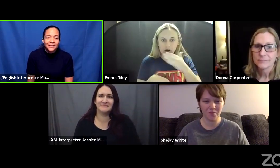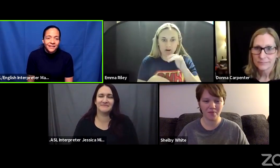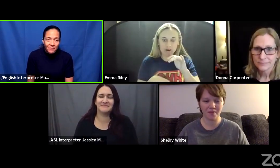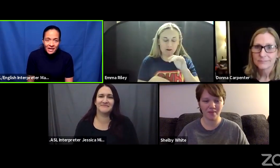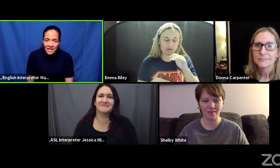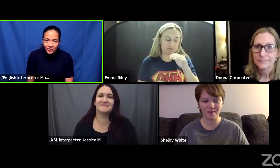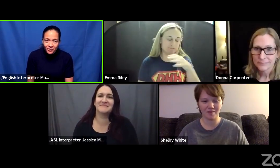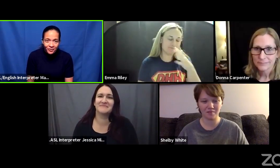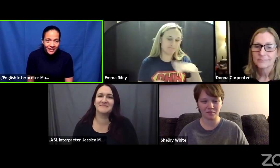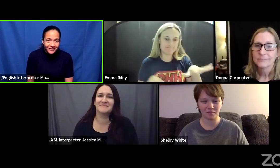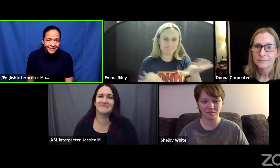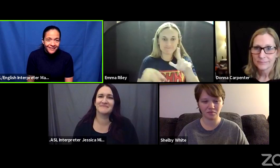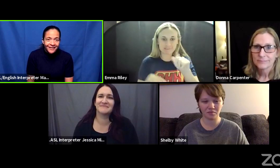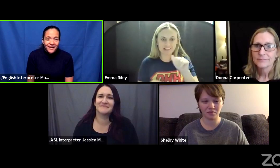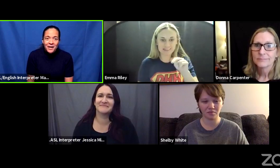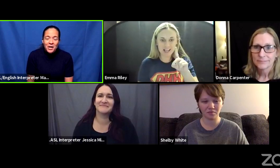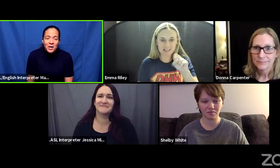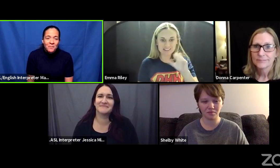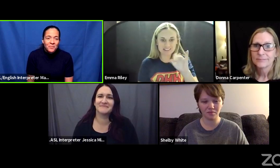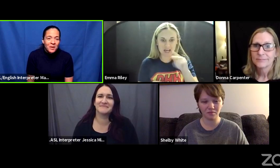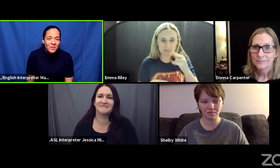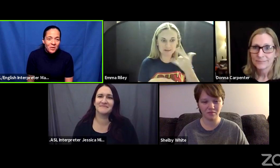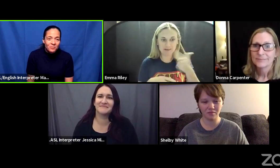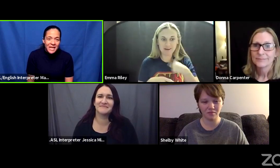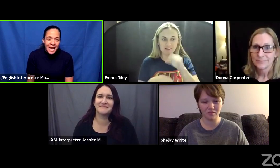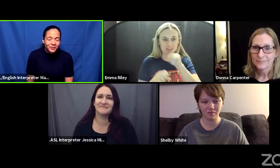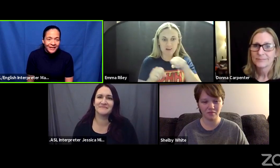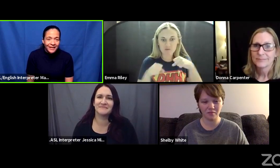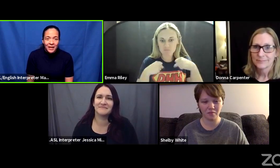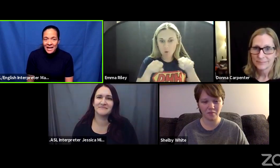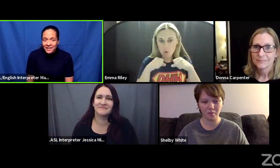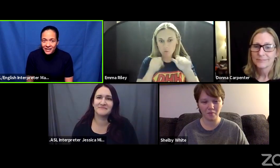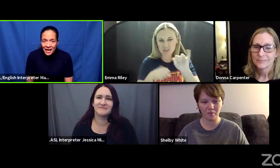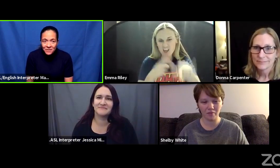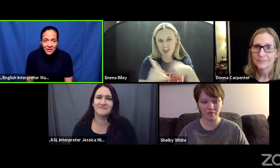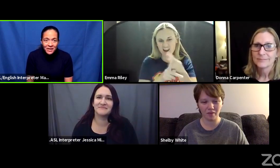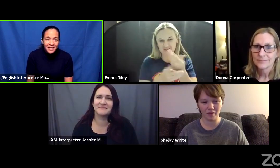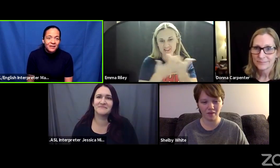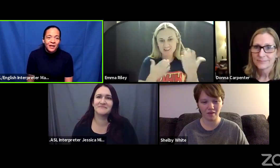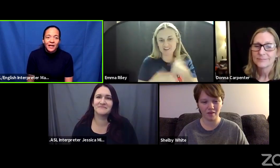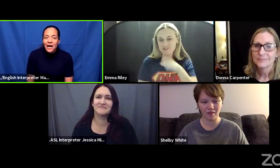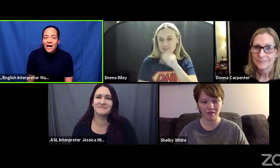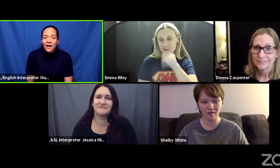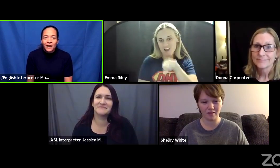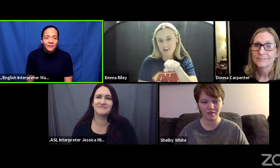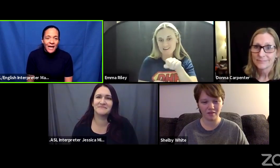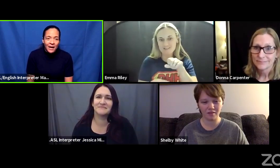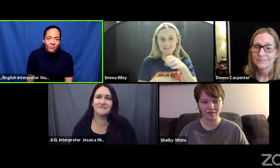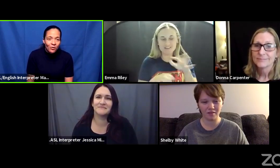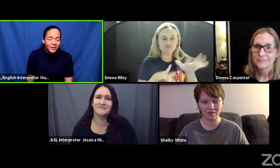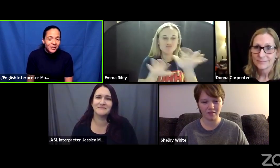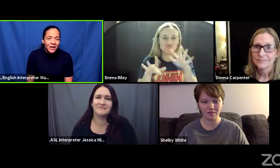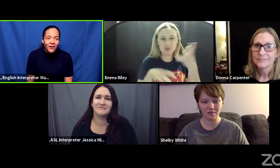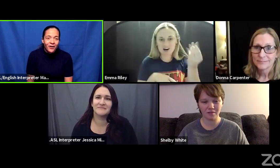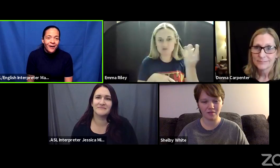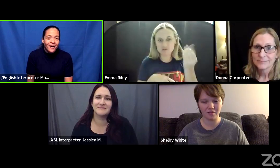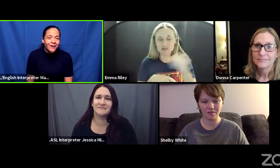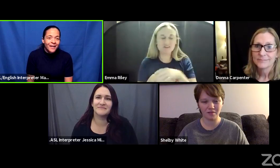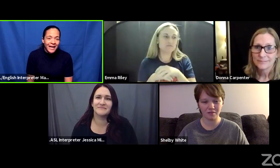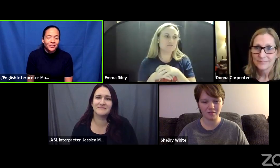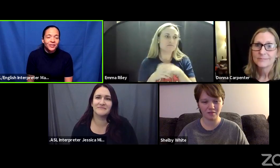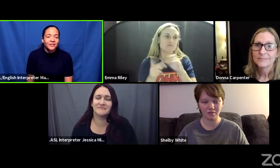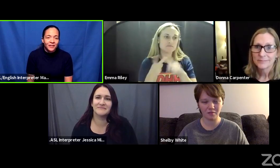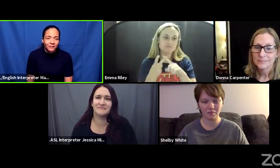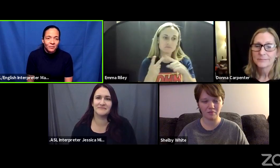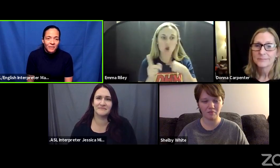I like to get my hands dirty, be out at landscaping, out mowing the